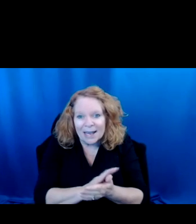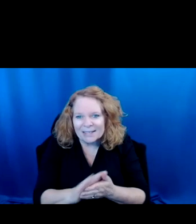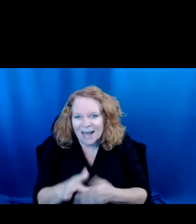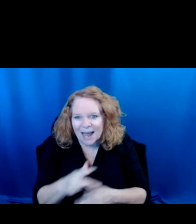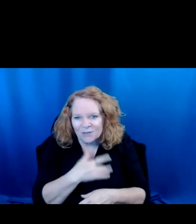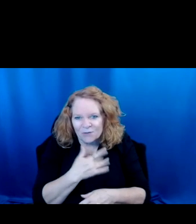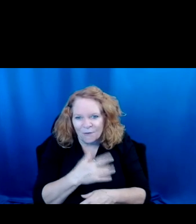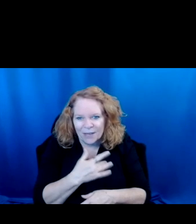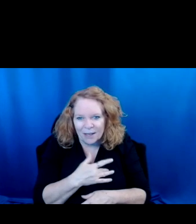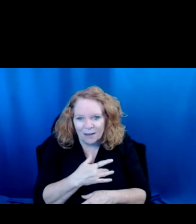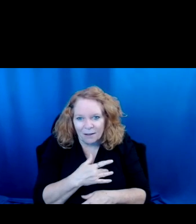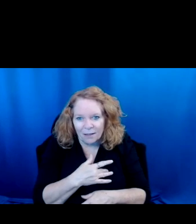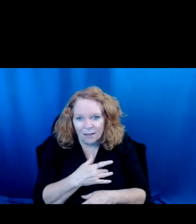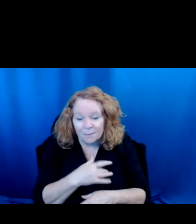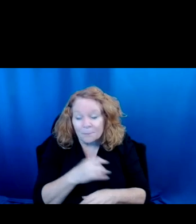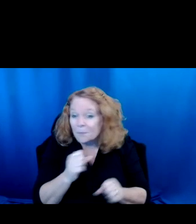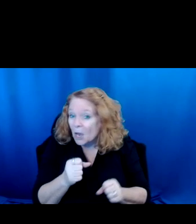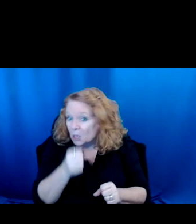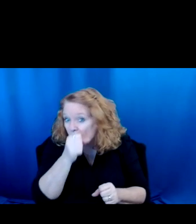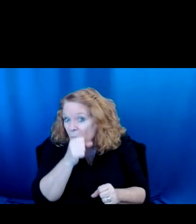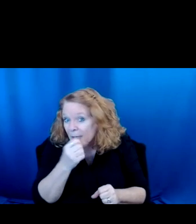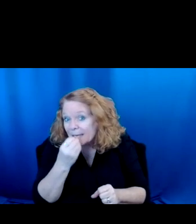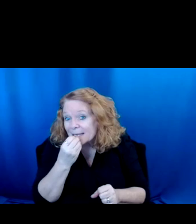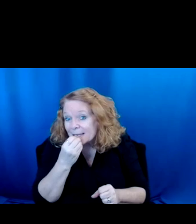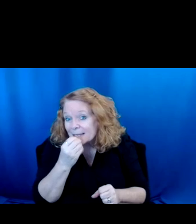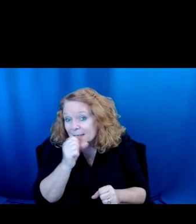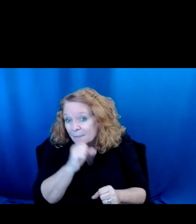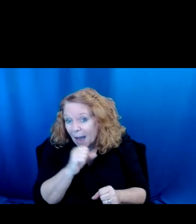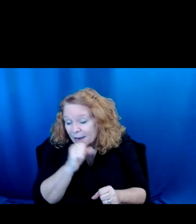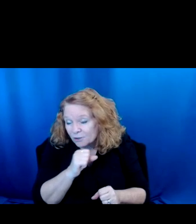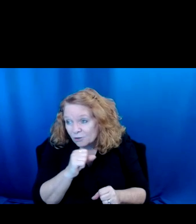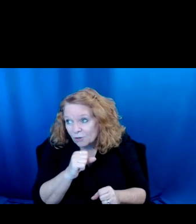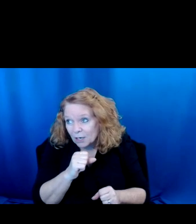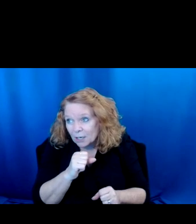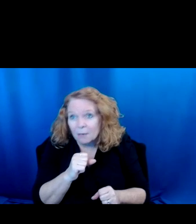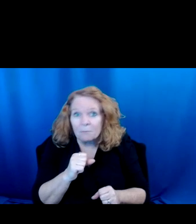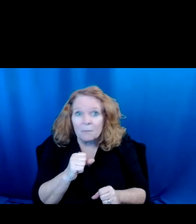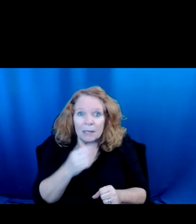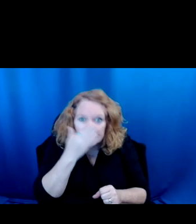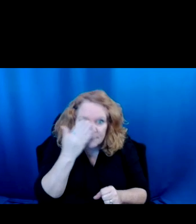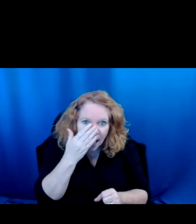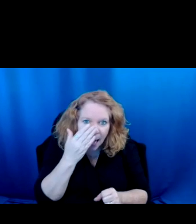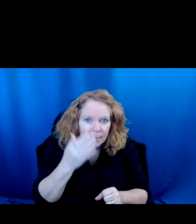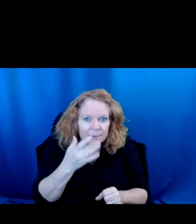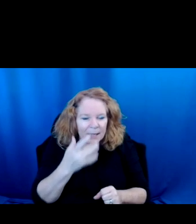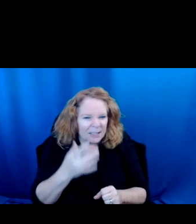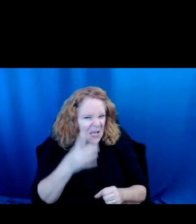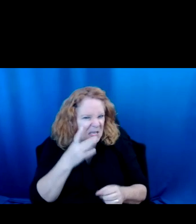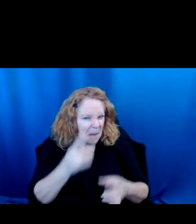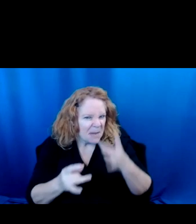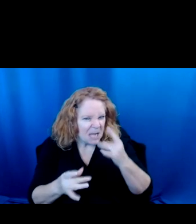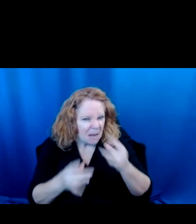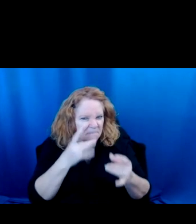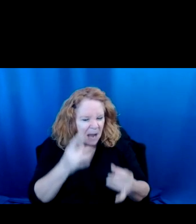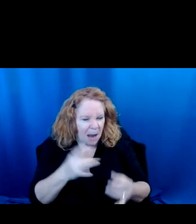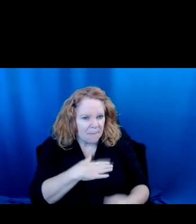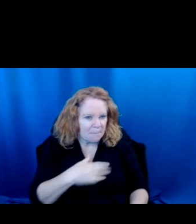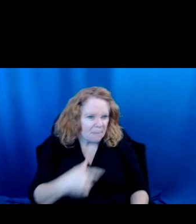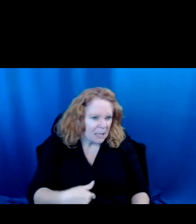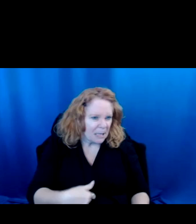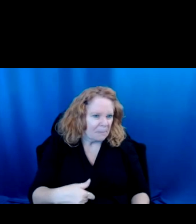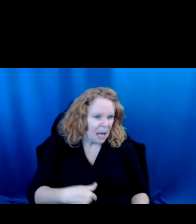some ice cream, feel some ice cream, smell some ice cream. Yummy, yummy, yummy, my tum, tum,